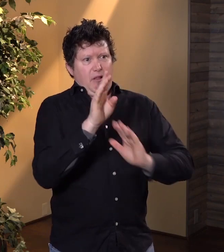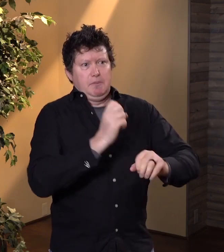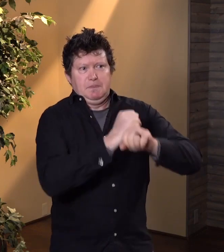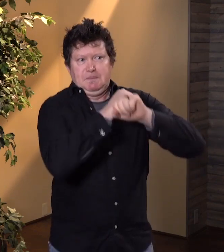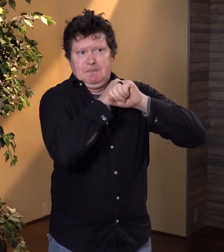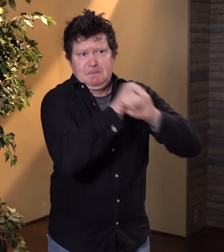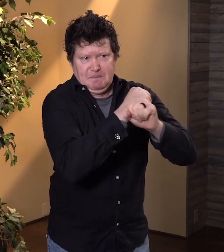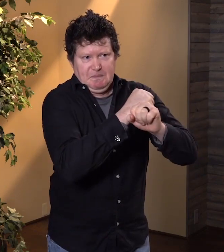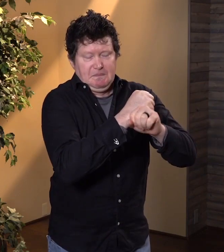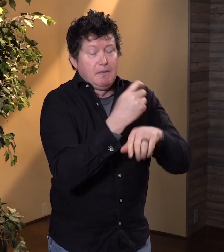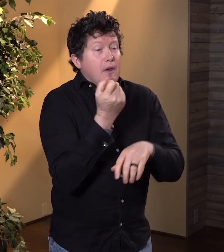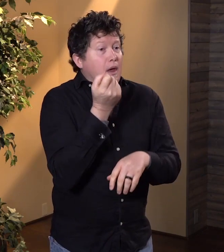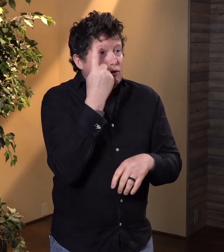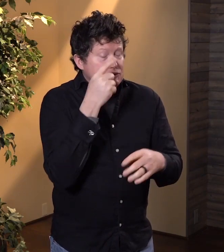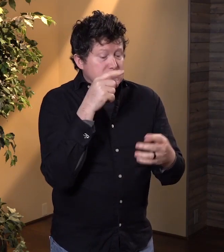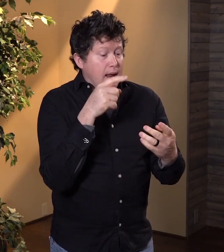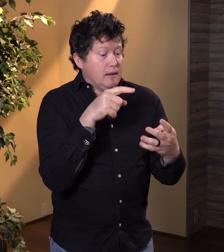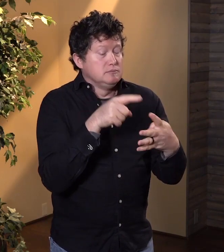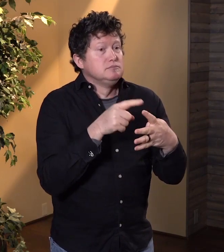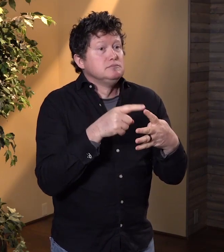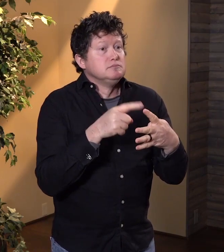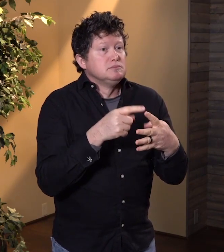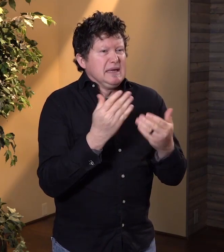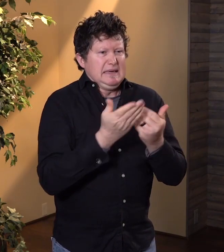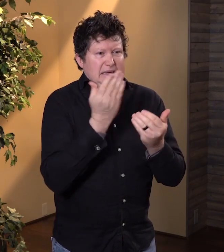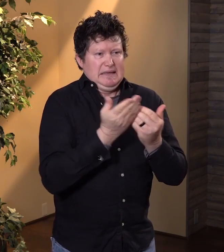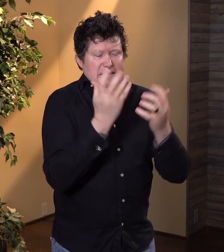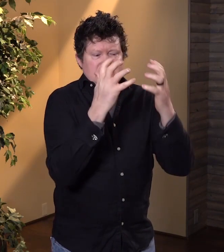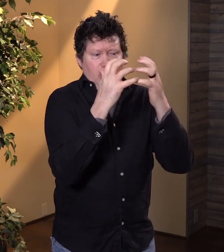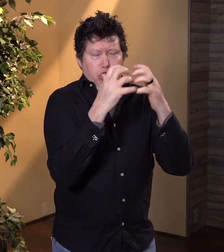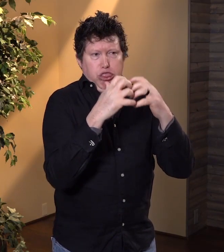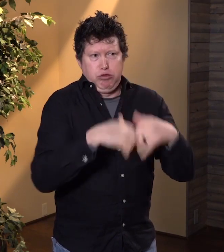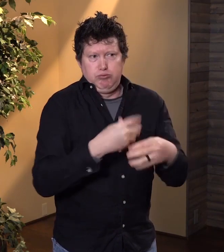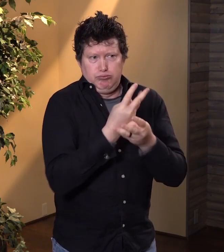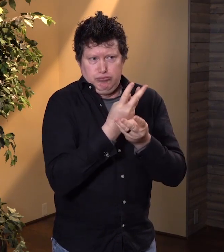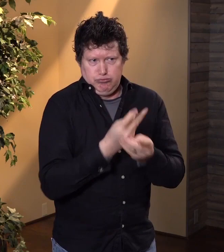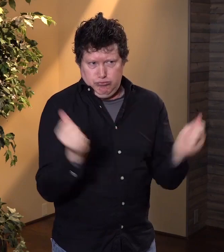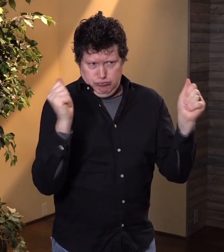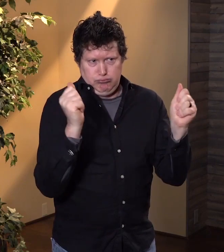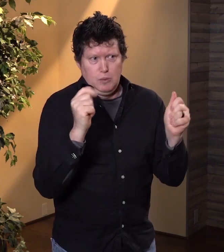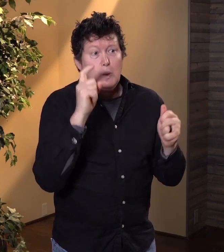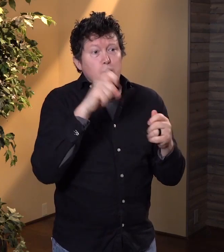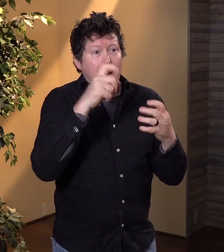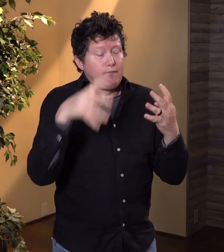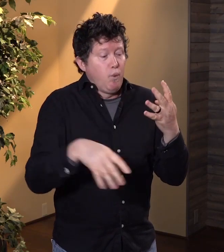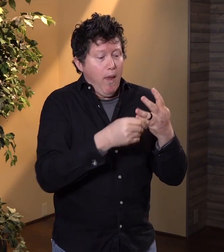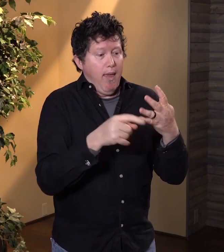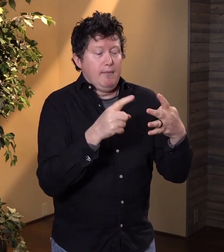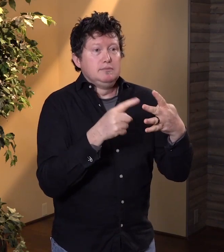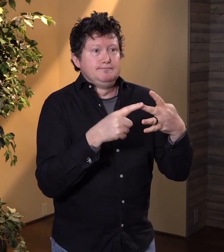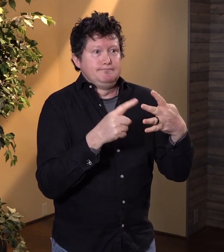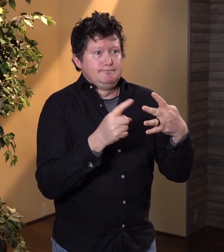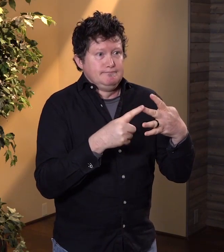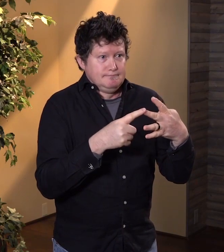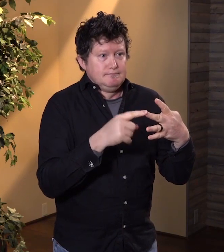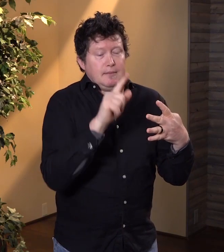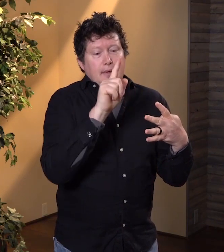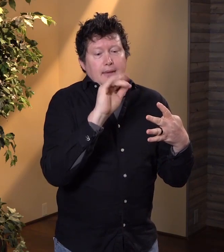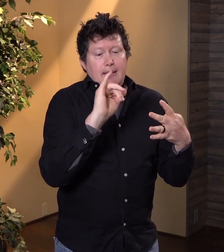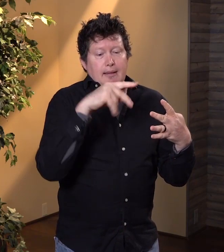immune, and helps it to produce antibodies. It secondly has also a lipid, which is